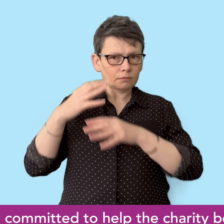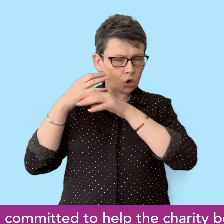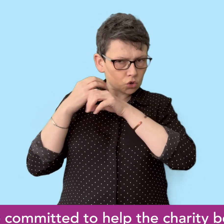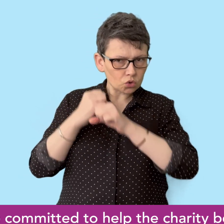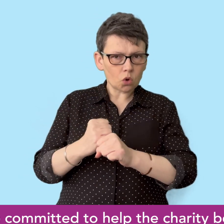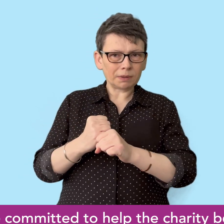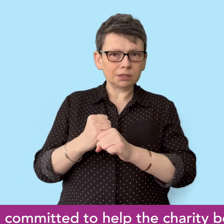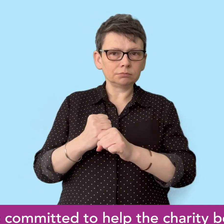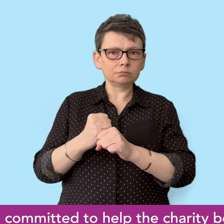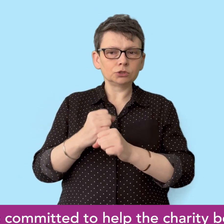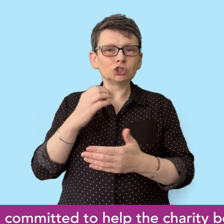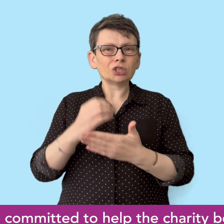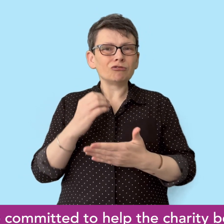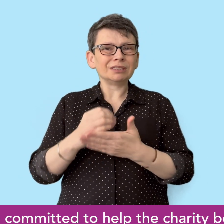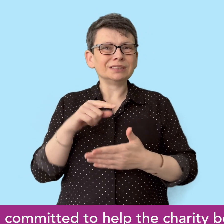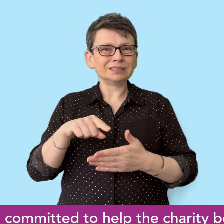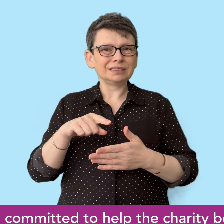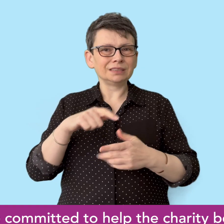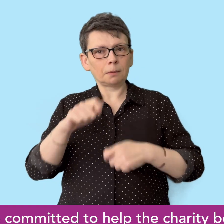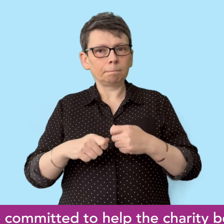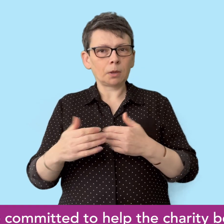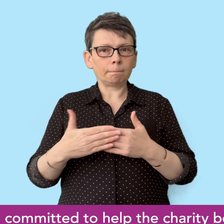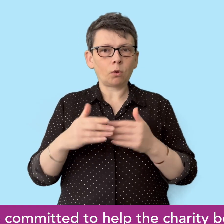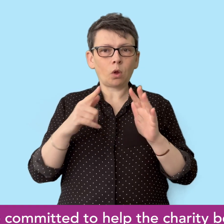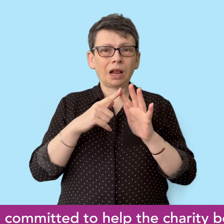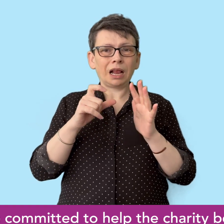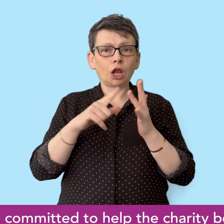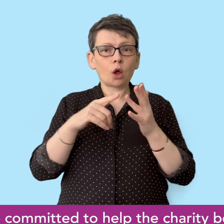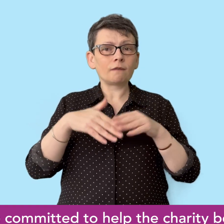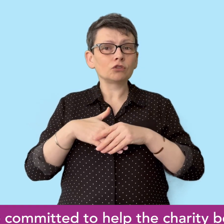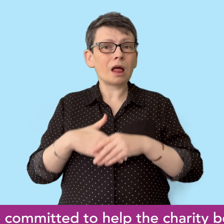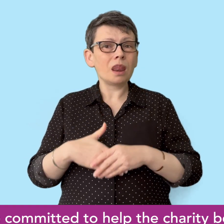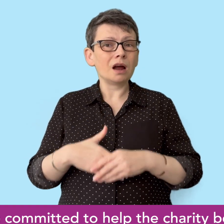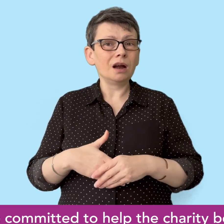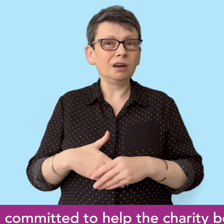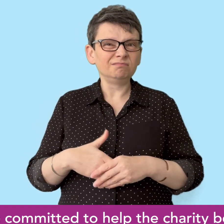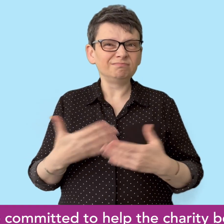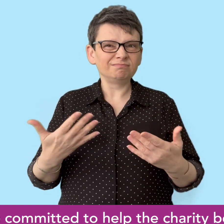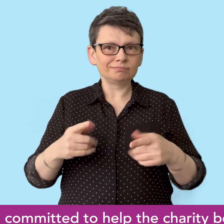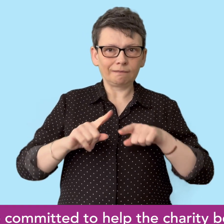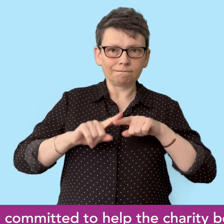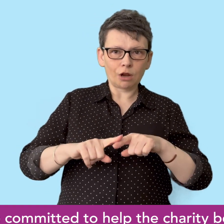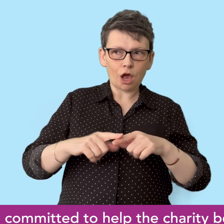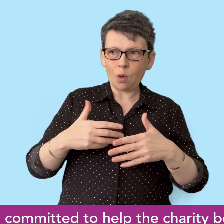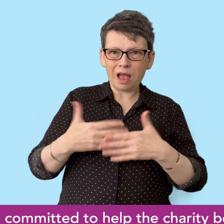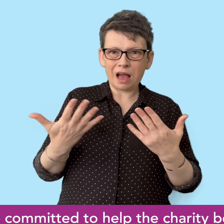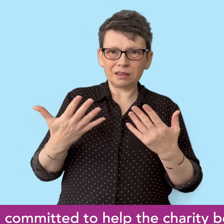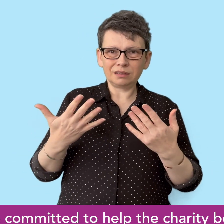Be committed to help the charity become more eco-friendly and make sure we